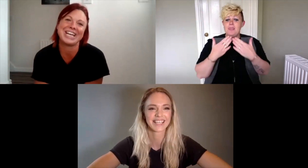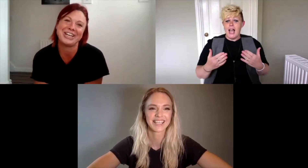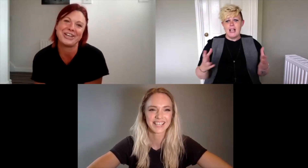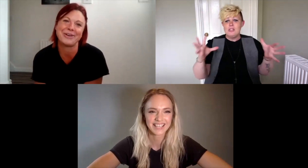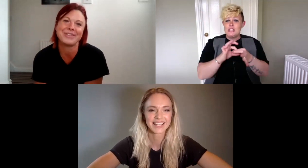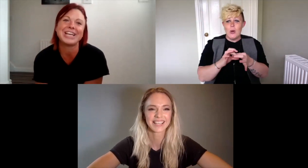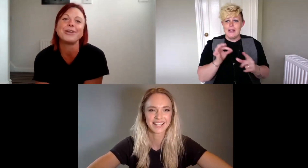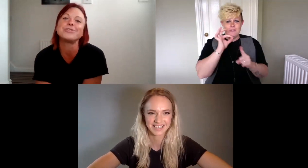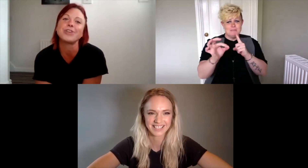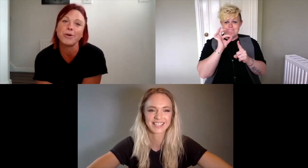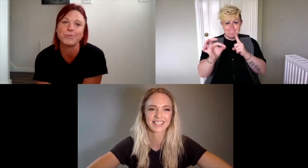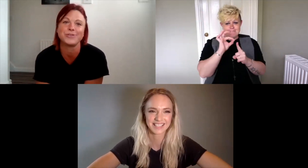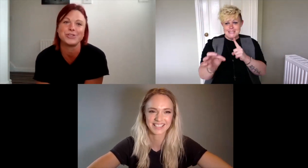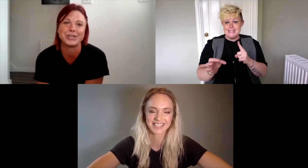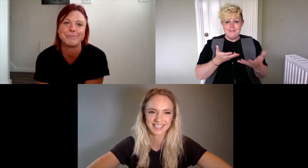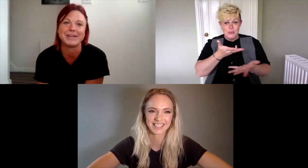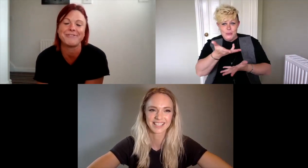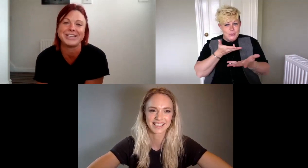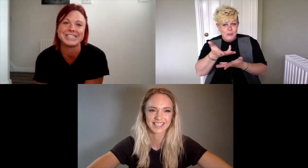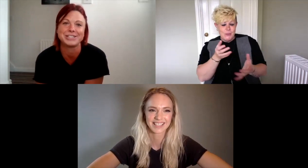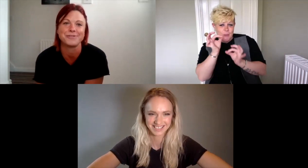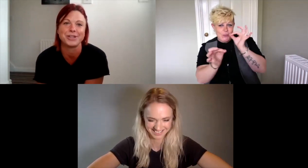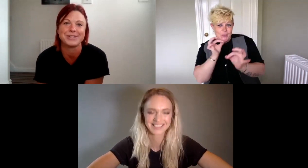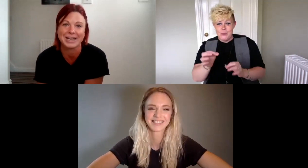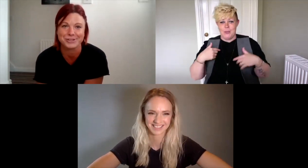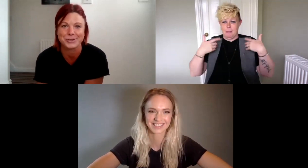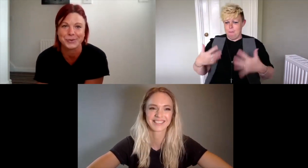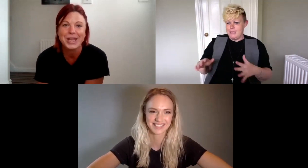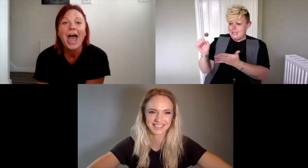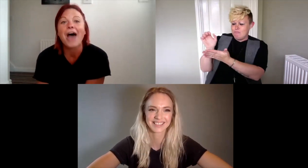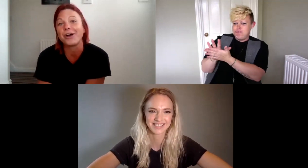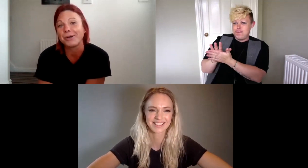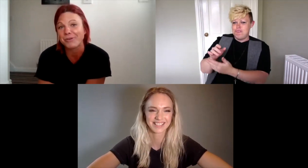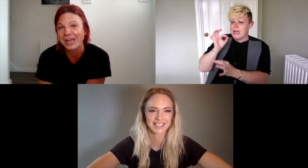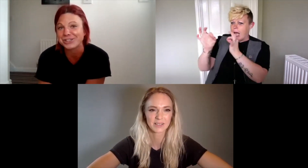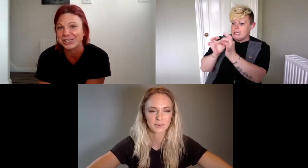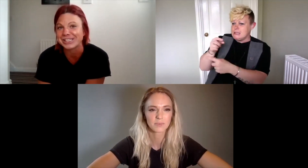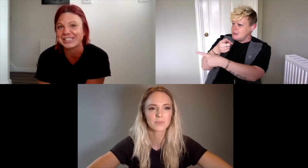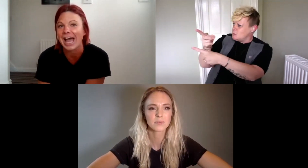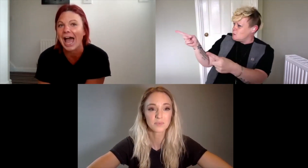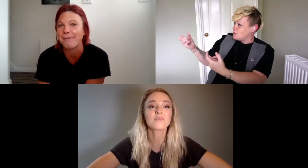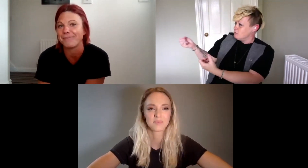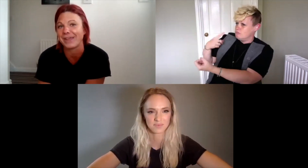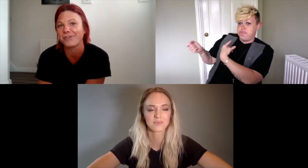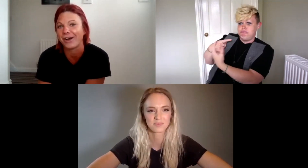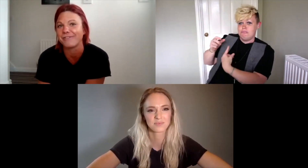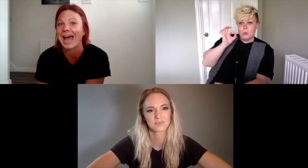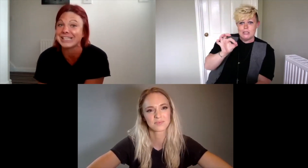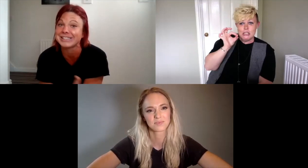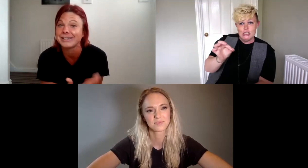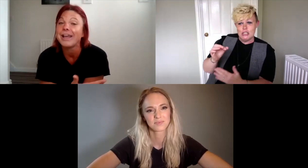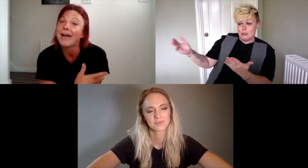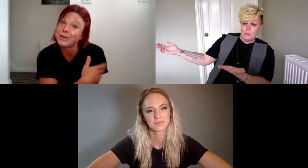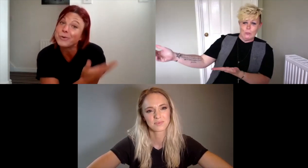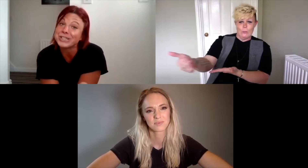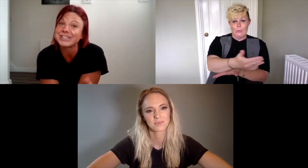Brilliant, thank you. Thank you so much for joining me for this interview this afternoon. I've got a couple of questions that I've kind of